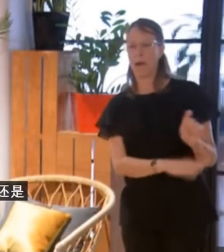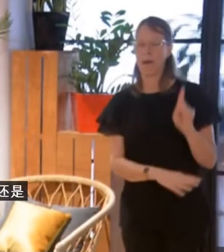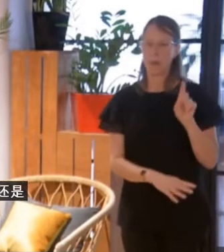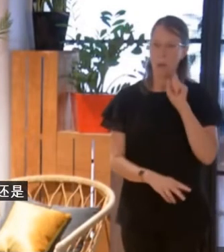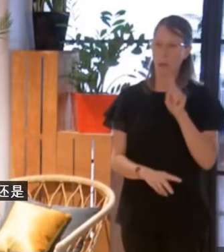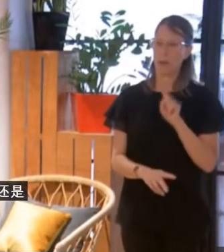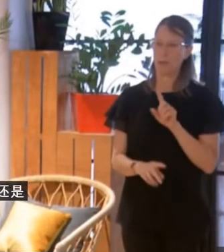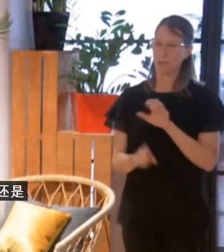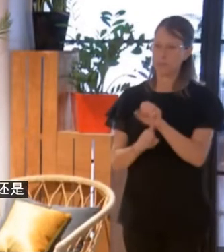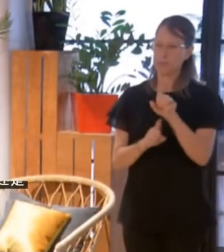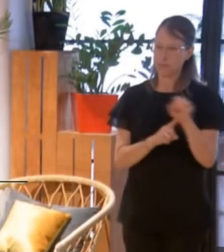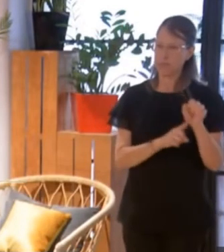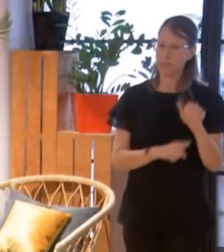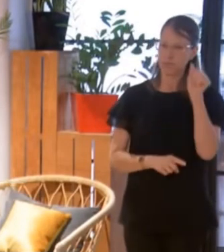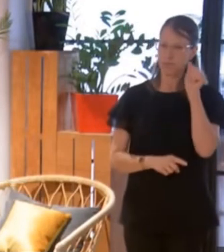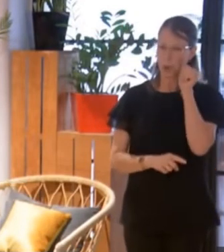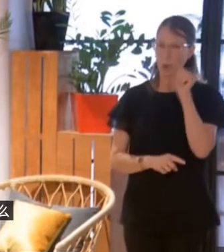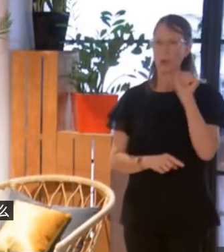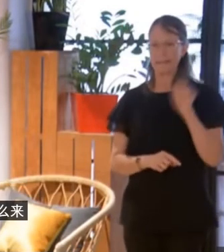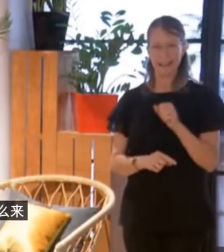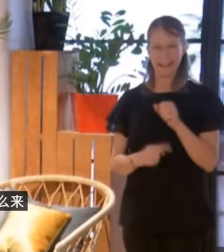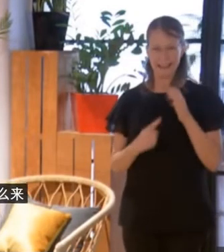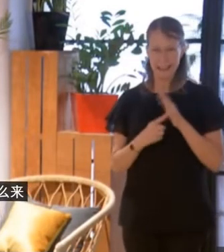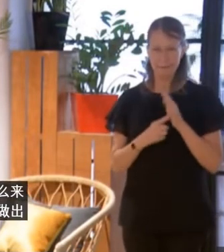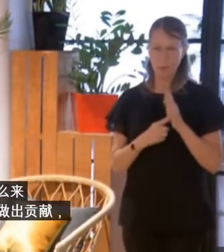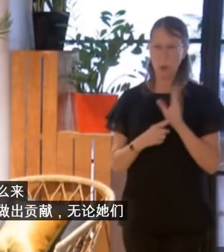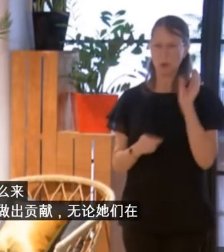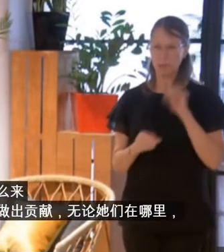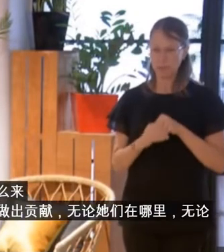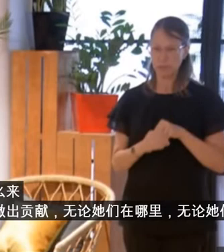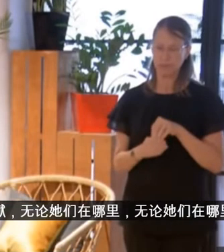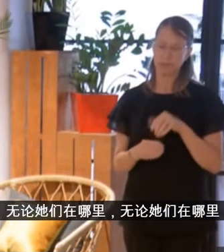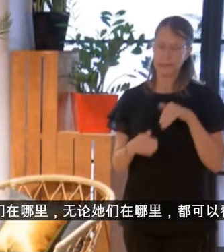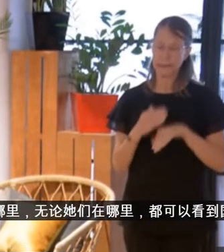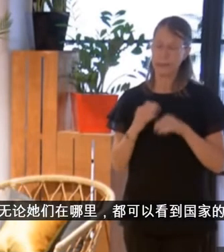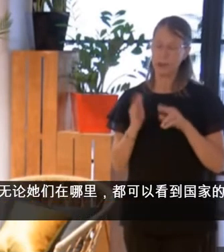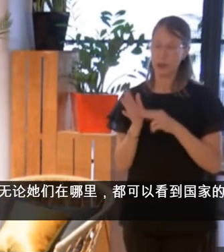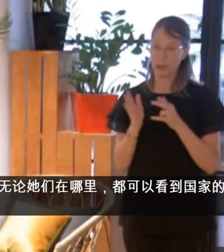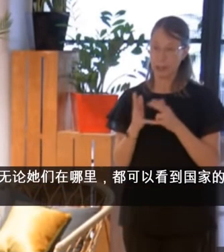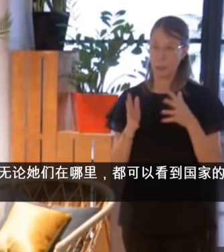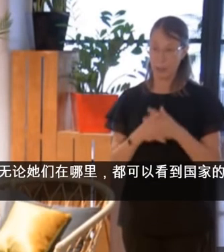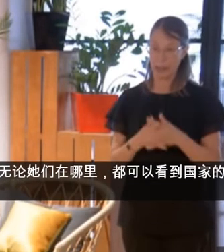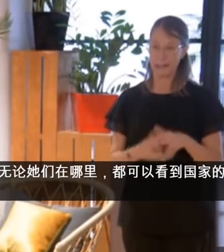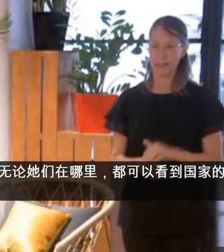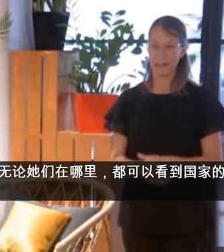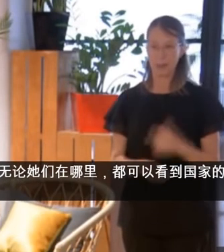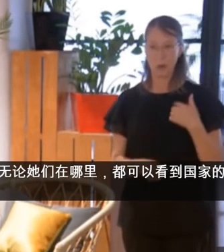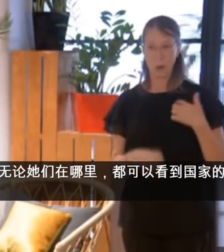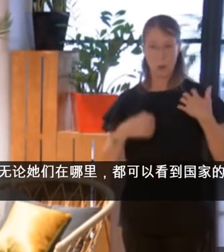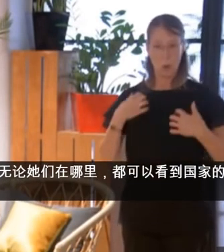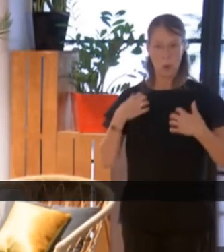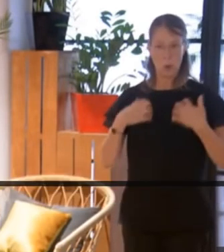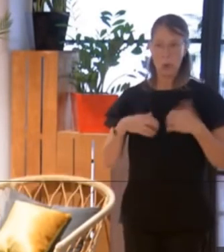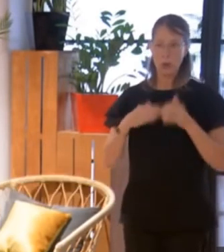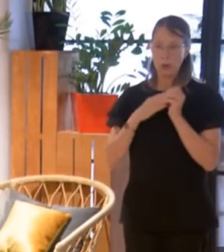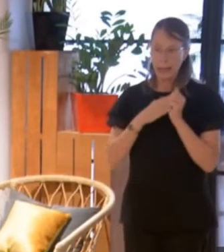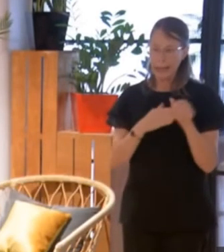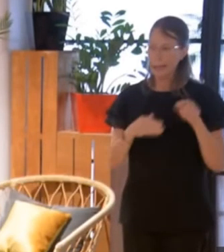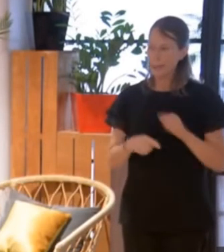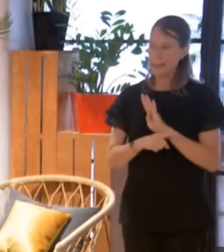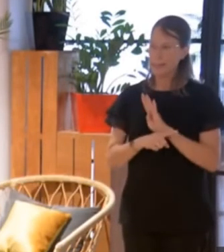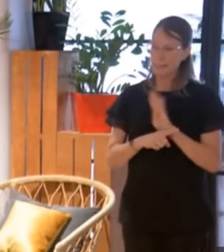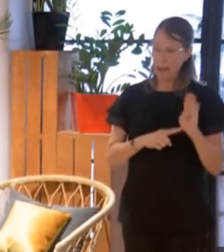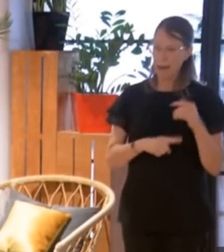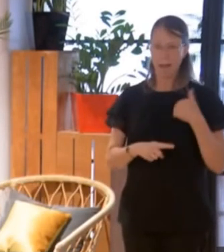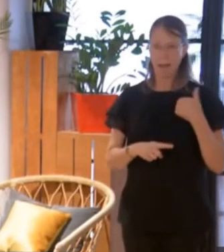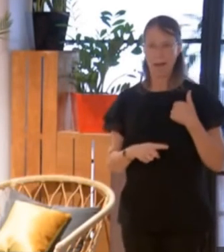in the suburbs and whatever they're choosing to do to be contributors to our great state. So I'm delighted to lead the panel. I'm looking forward to working with